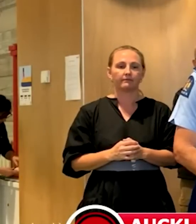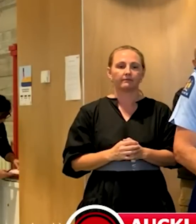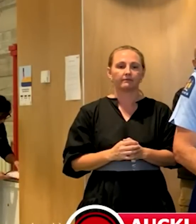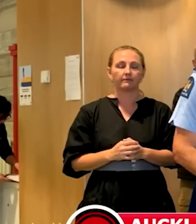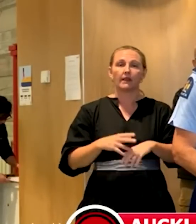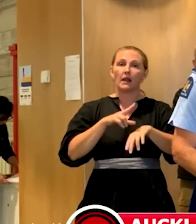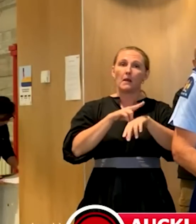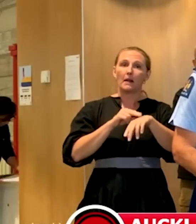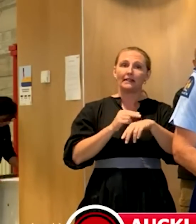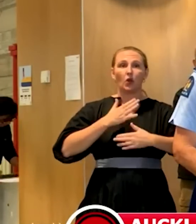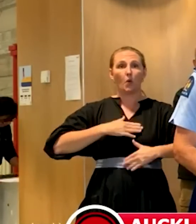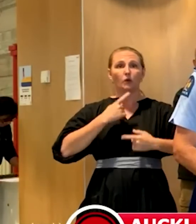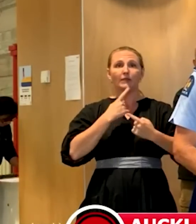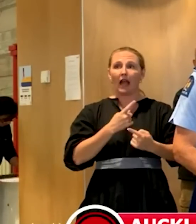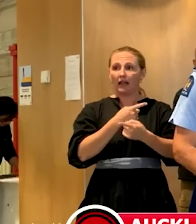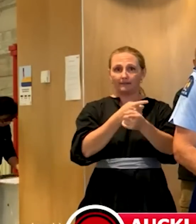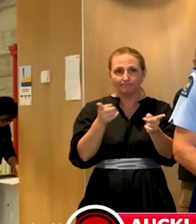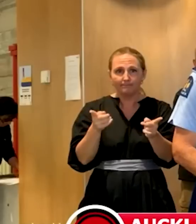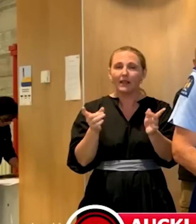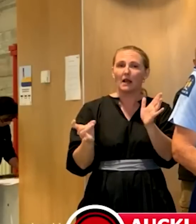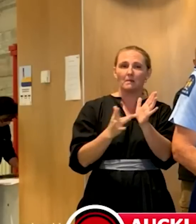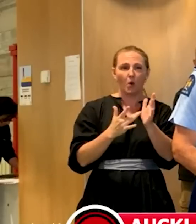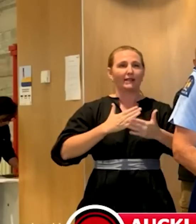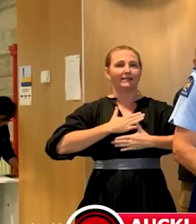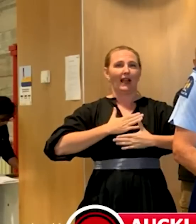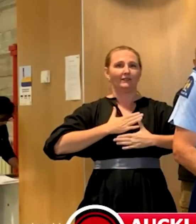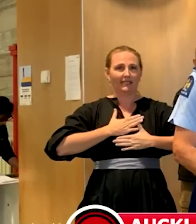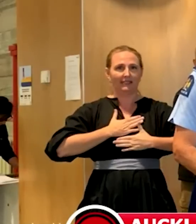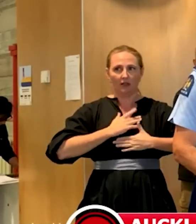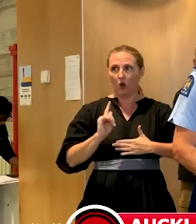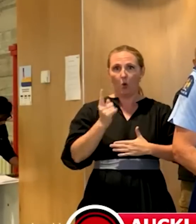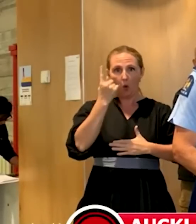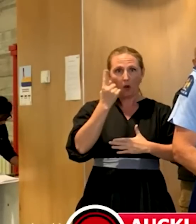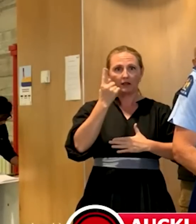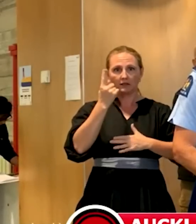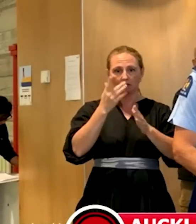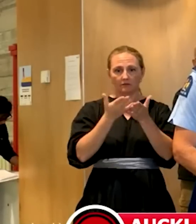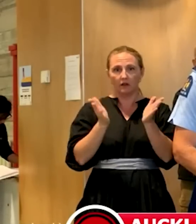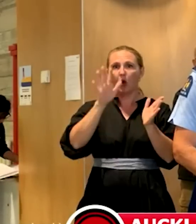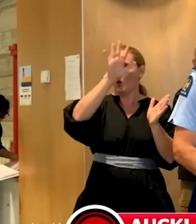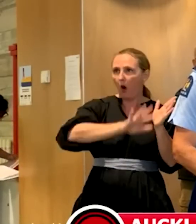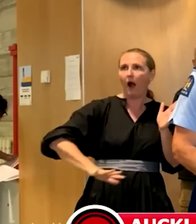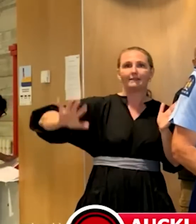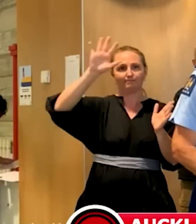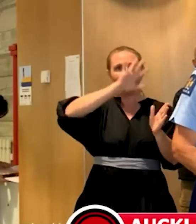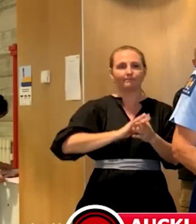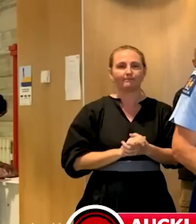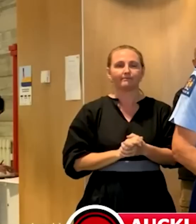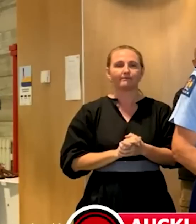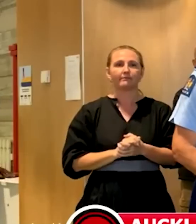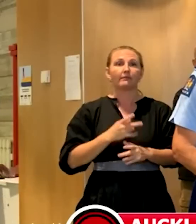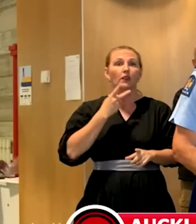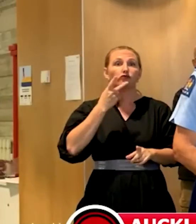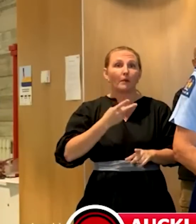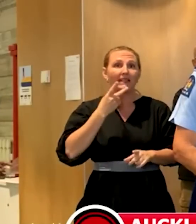convey the message of safety to all those across Tamaki Makaurau and wider. We reinforce some of the